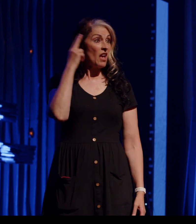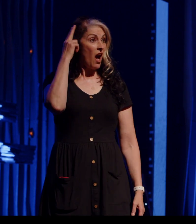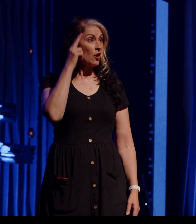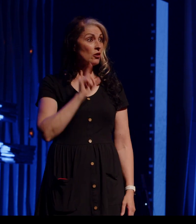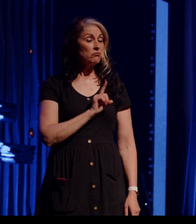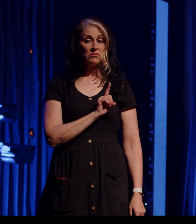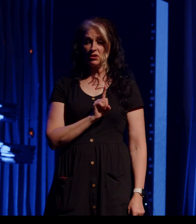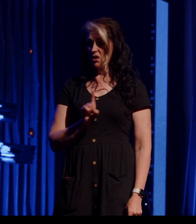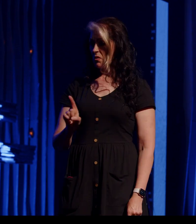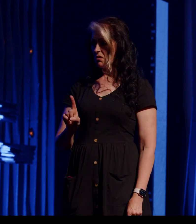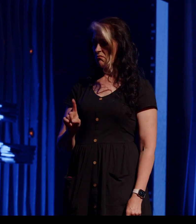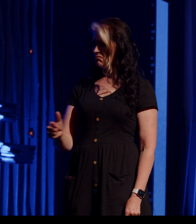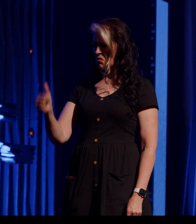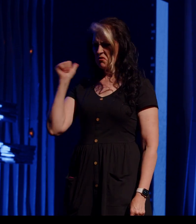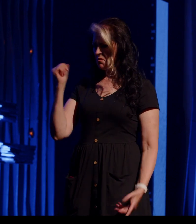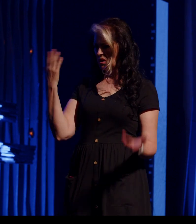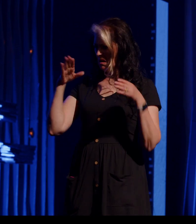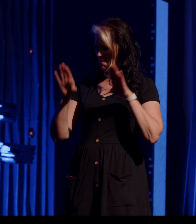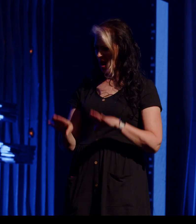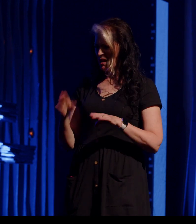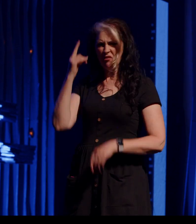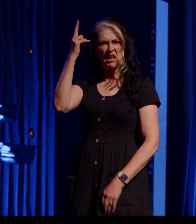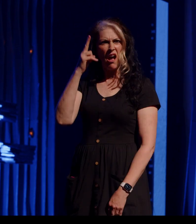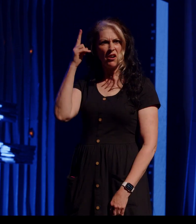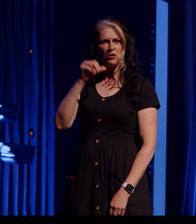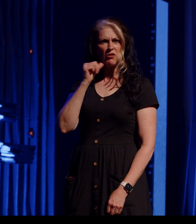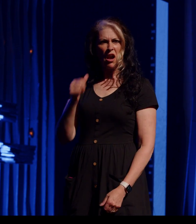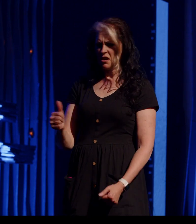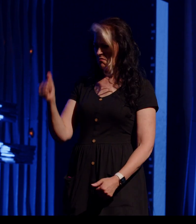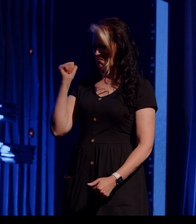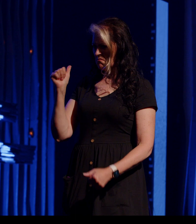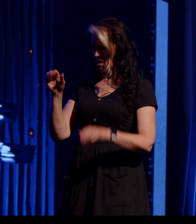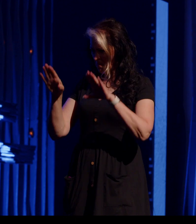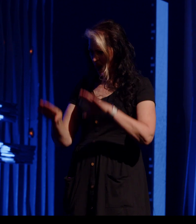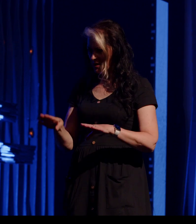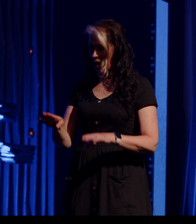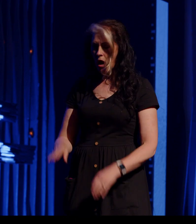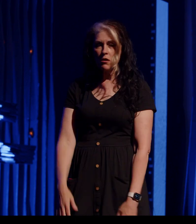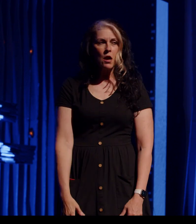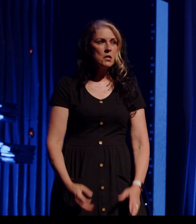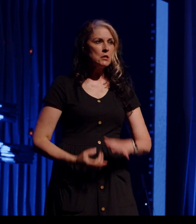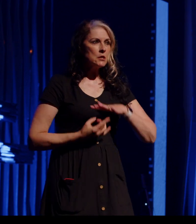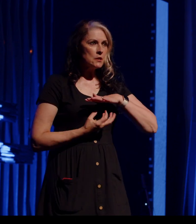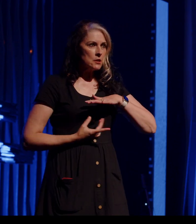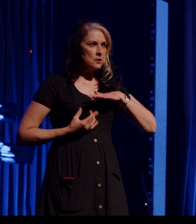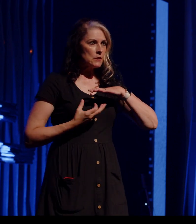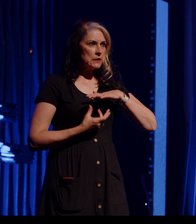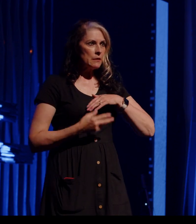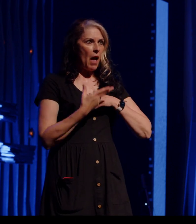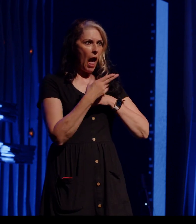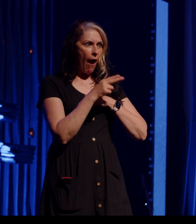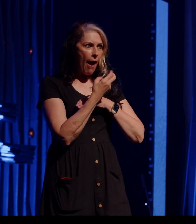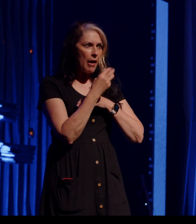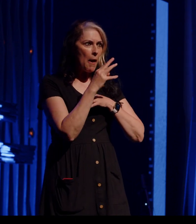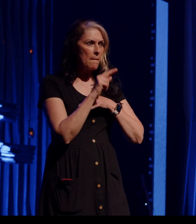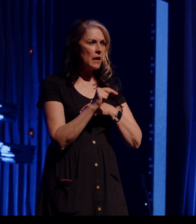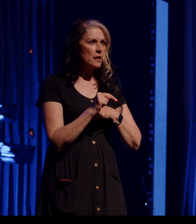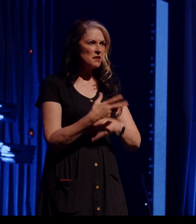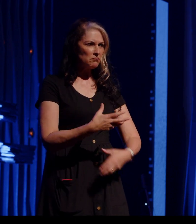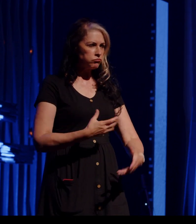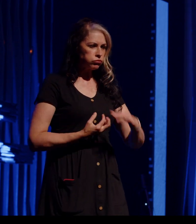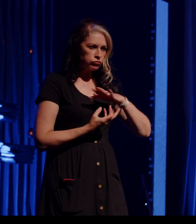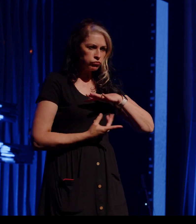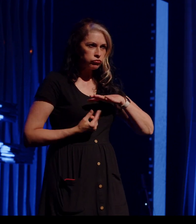he wouldn't bow down. It just infuriated Haman. He didn't like this at all. And so he was mad, so much so that